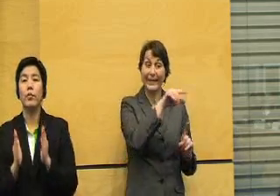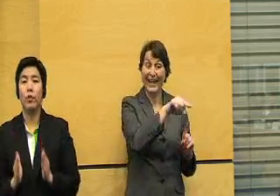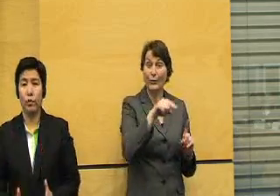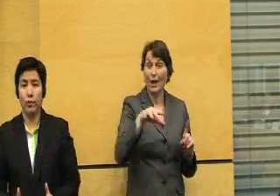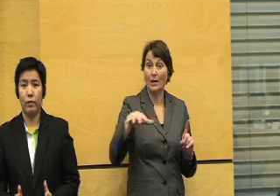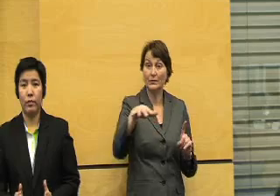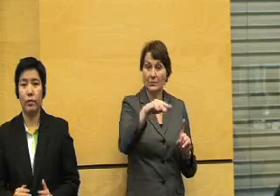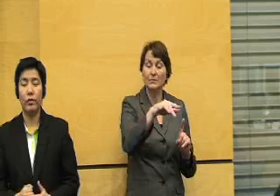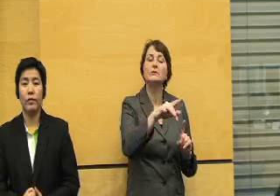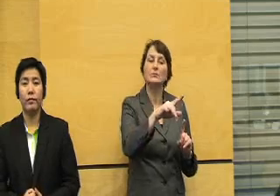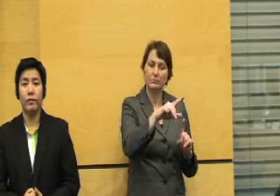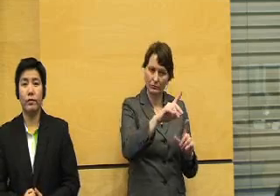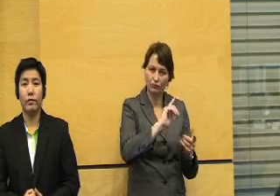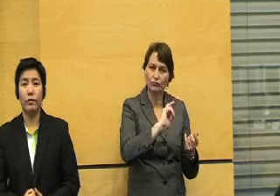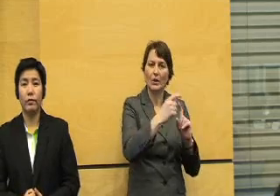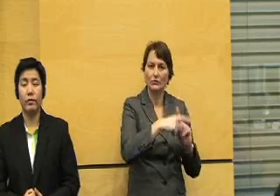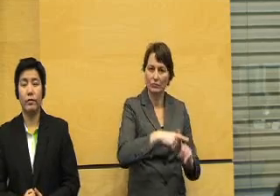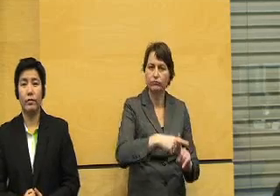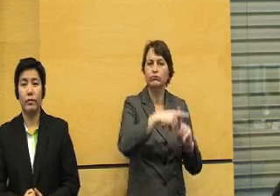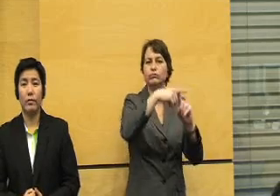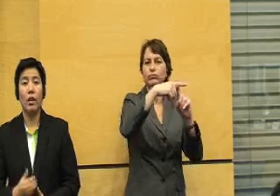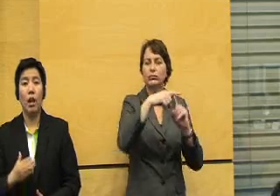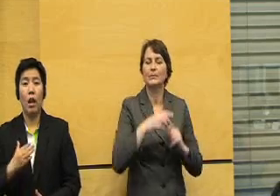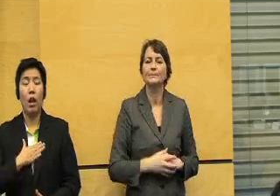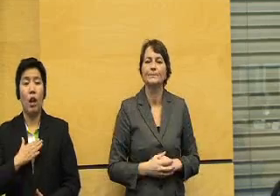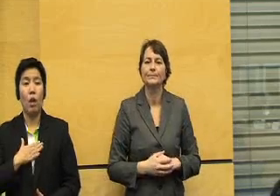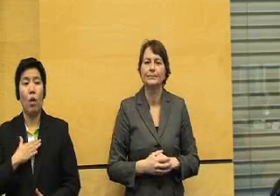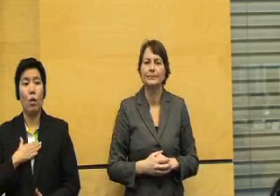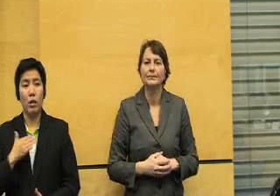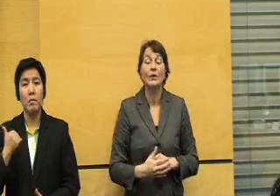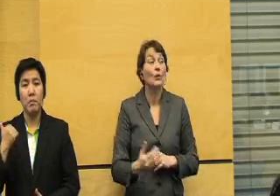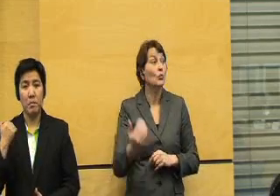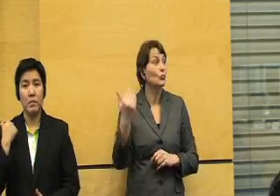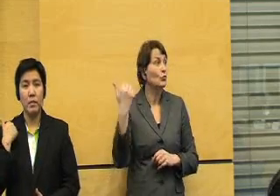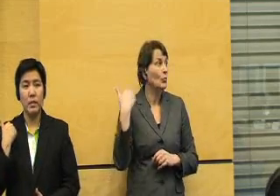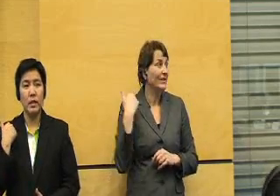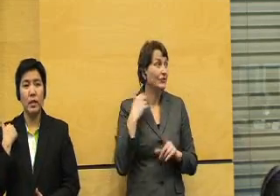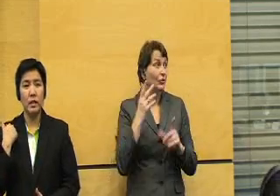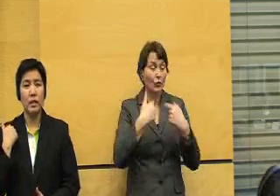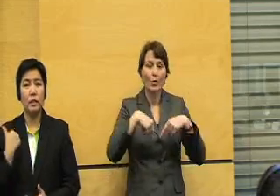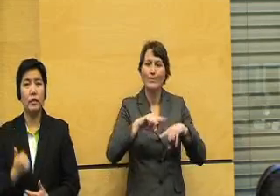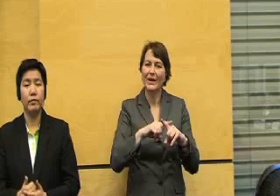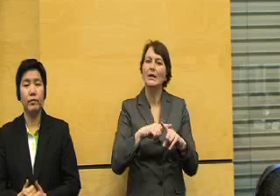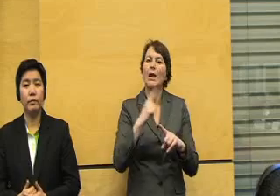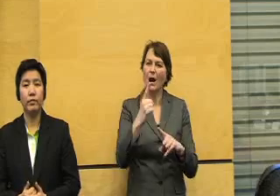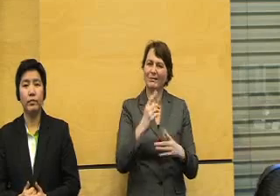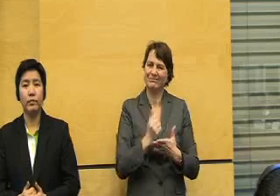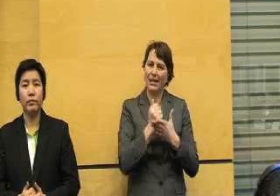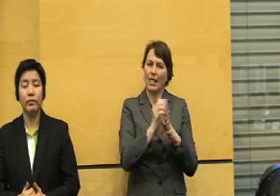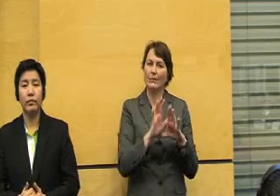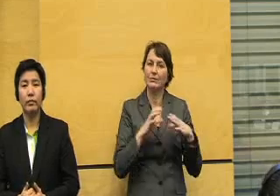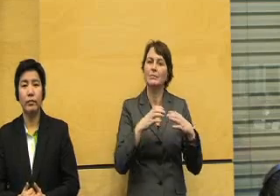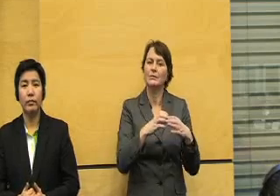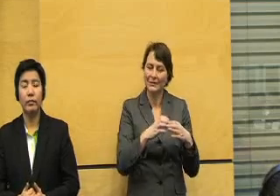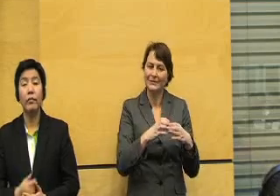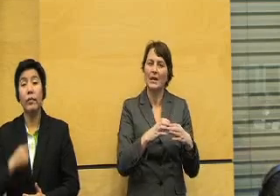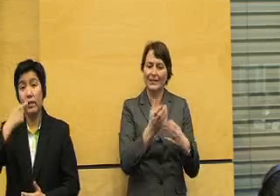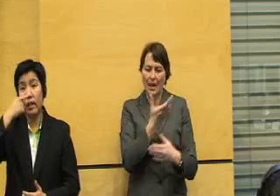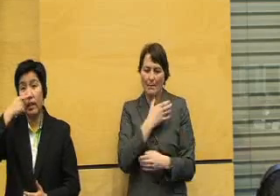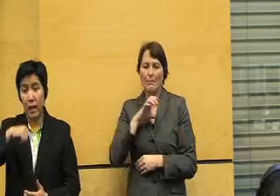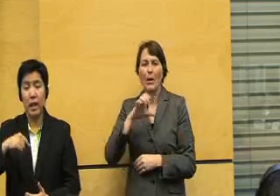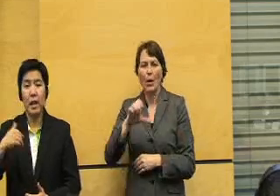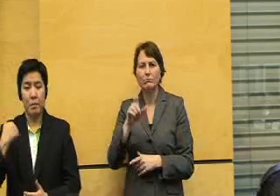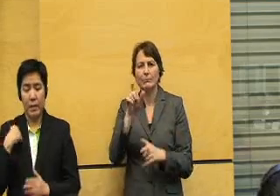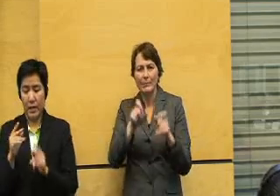National Committee on Rehabilitation was upgraded to become a National Committee on Empowerment of Persons with Disabilities,